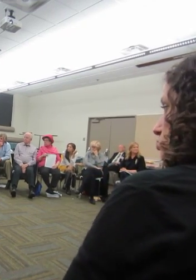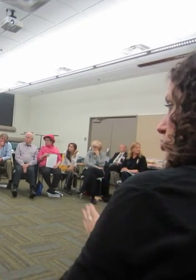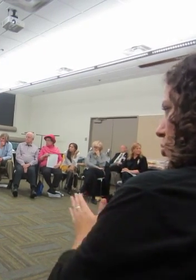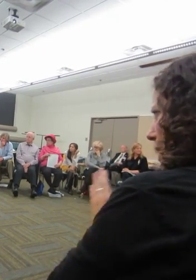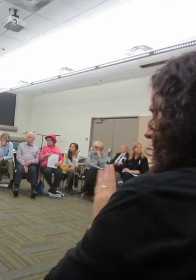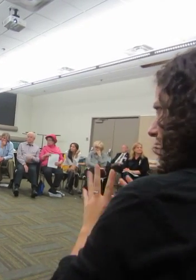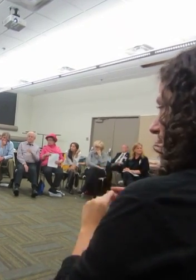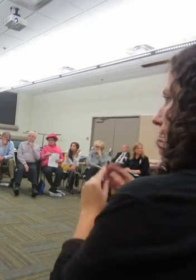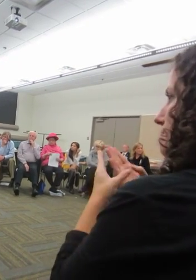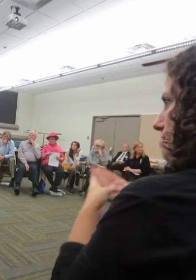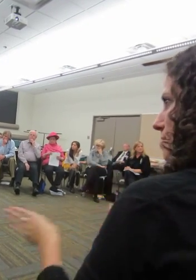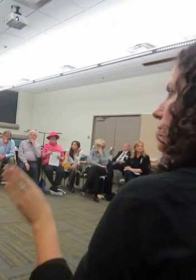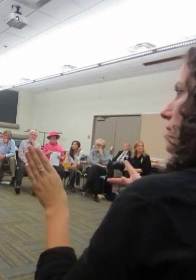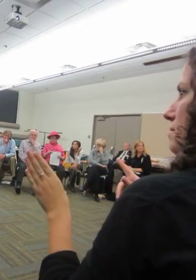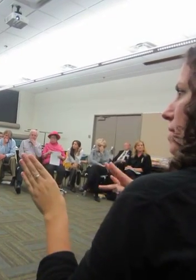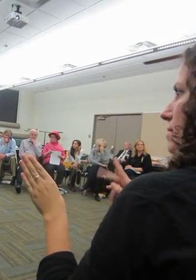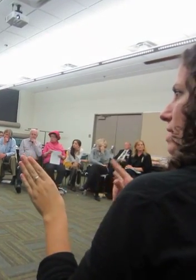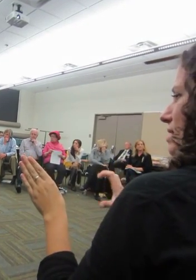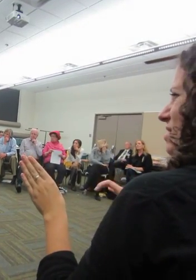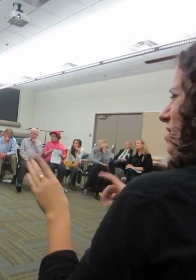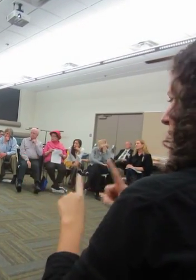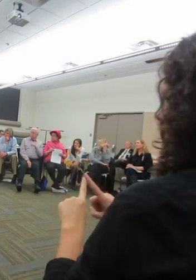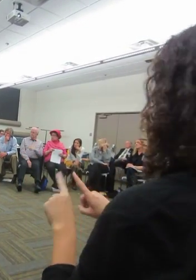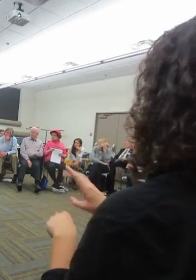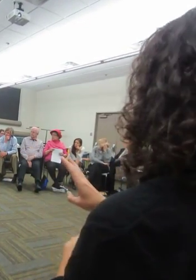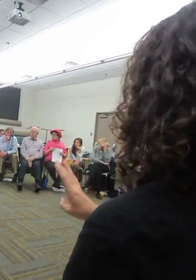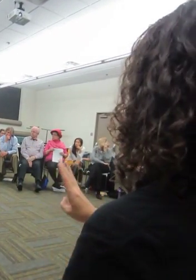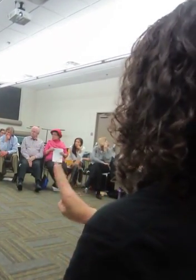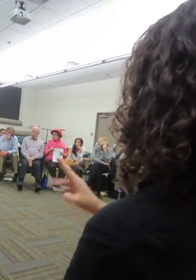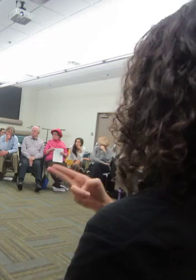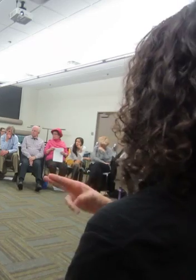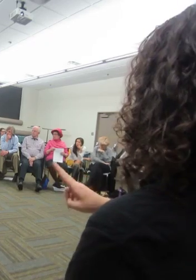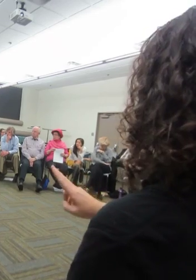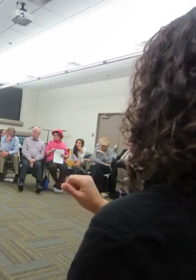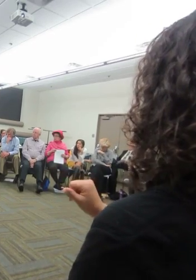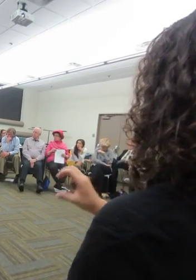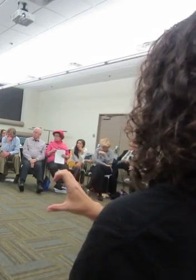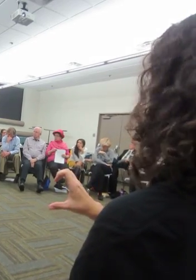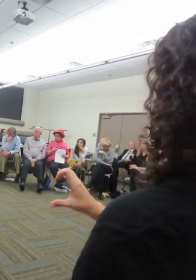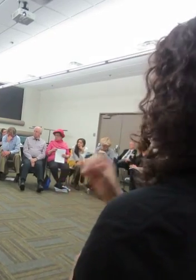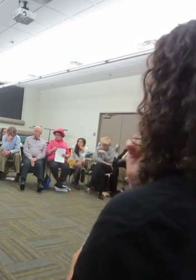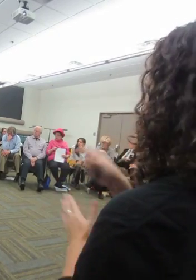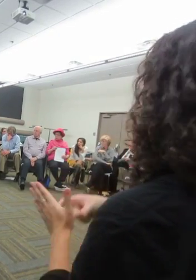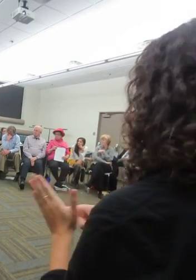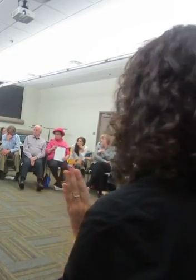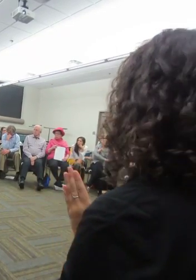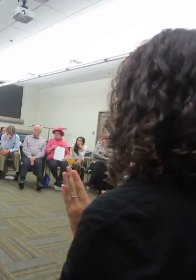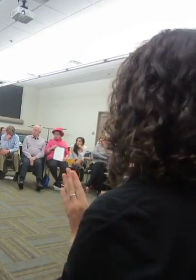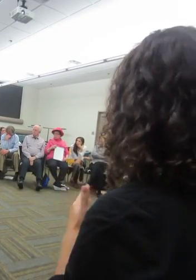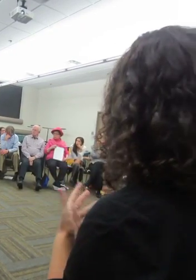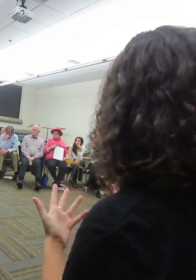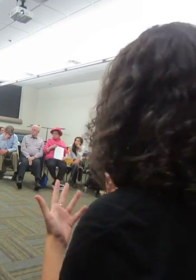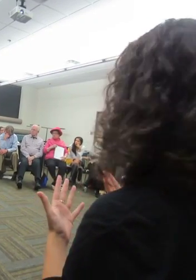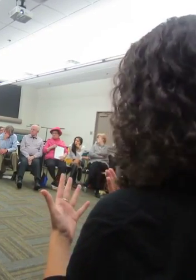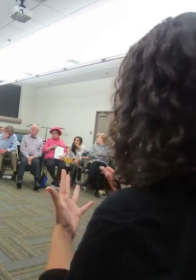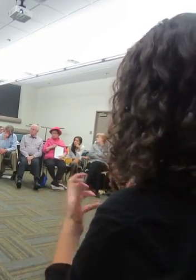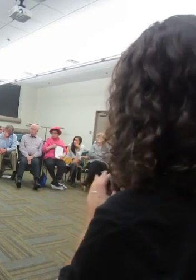publicly, and the BHUAC is not. And I just want to reiterate, as a legal matter, I think